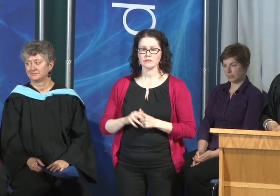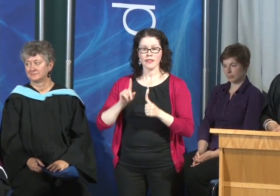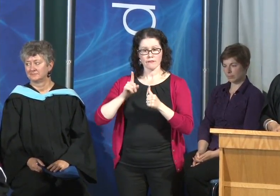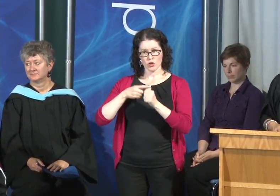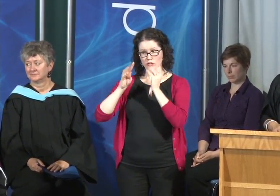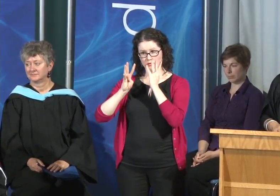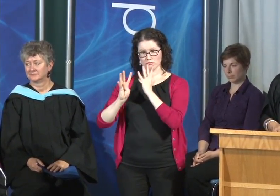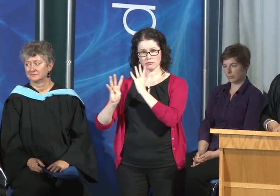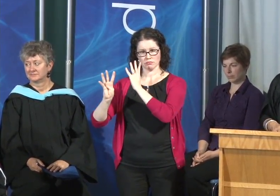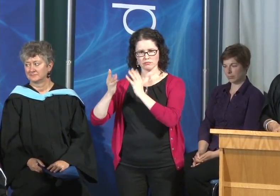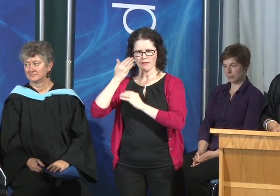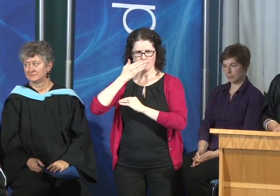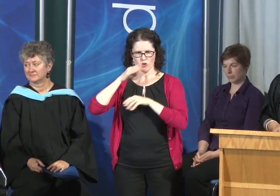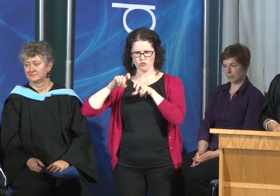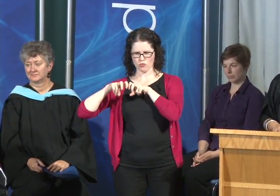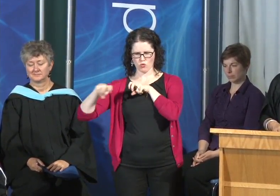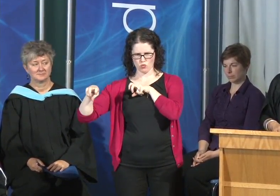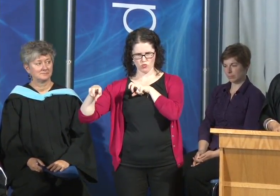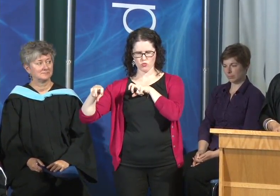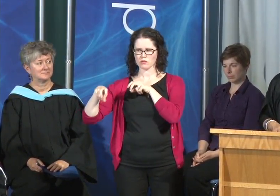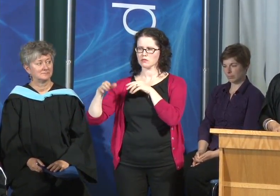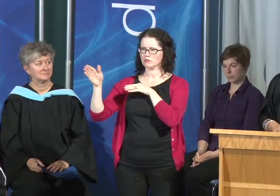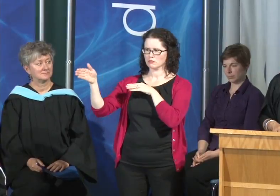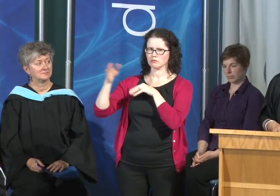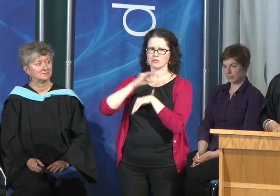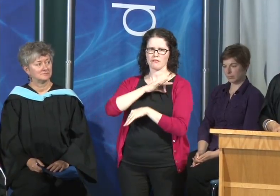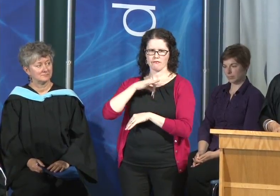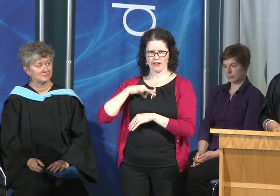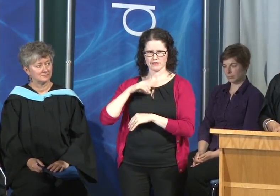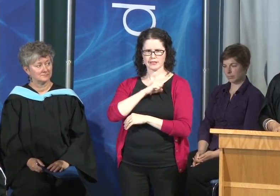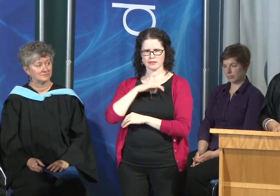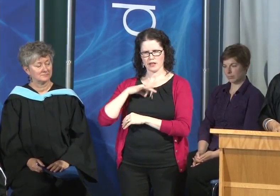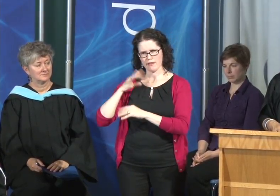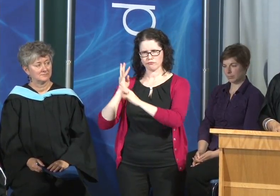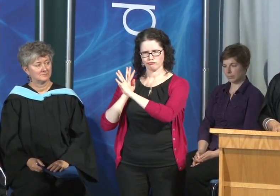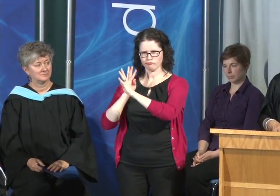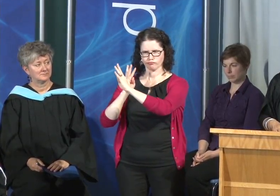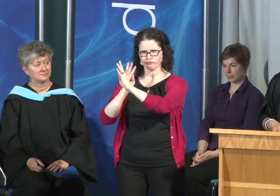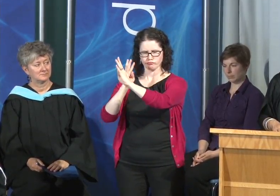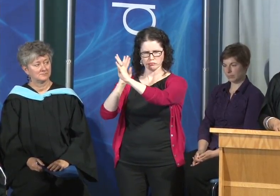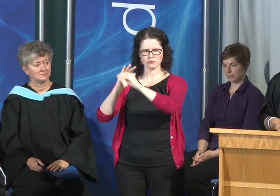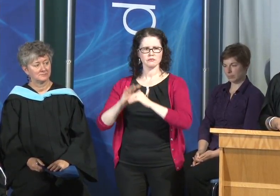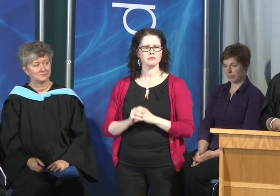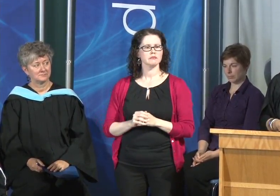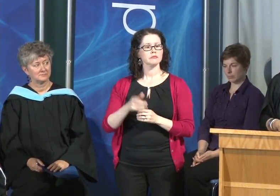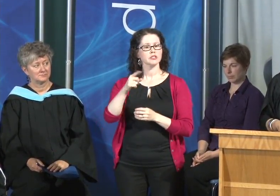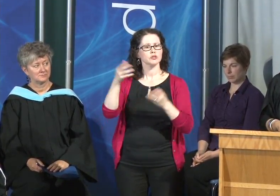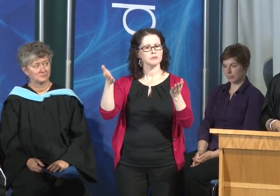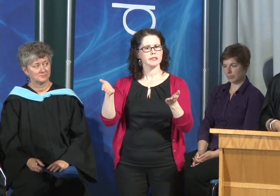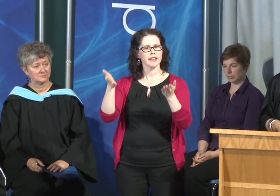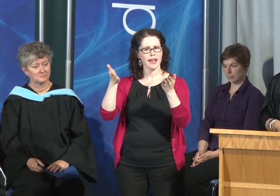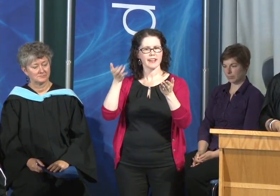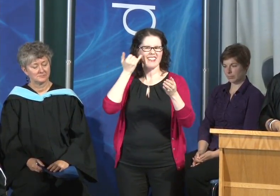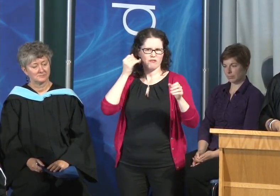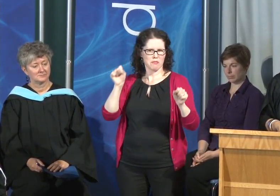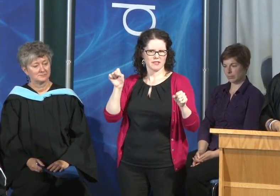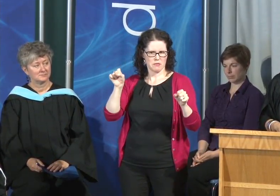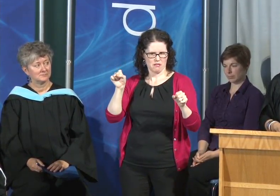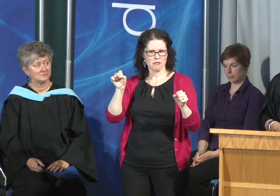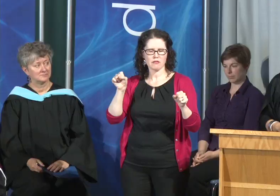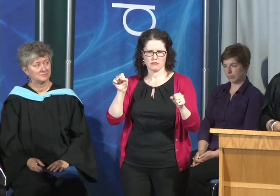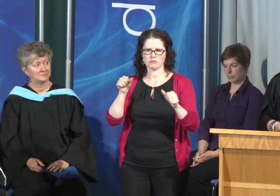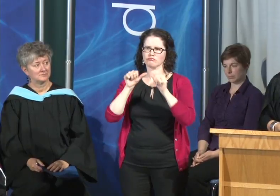president, followed by our faculty and staff, will leave the auditorium. Please stand as you are able and